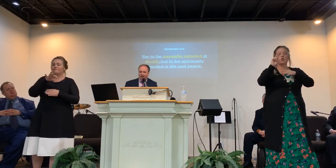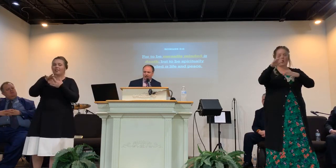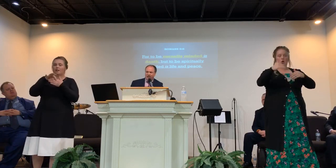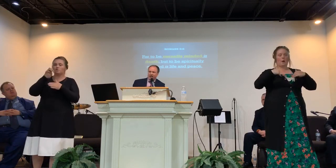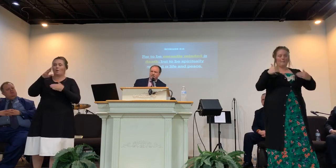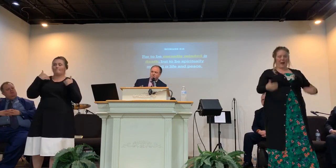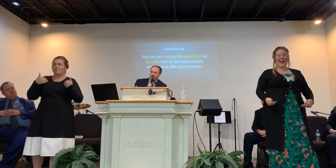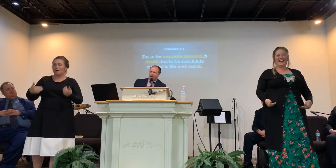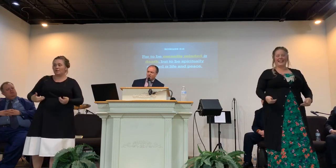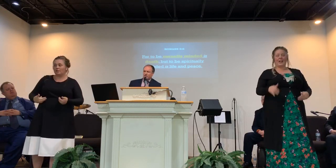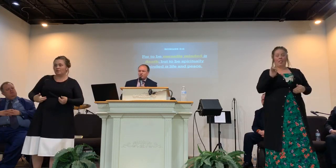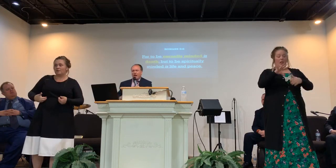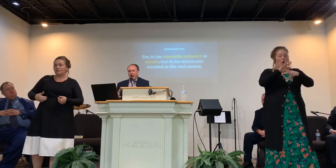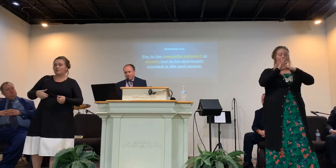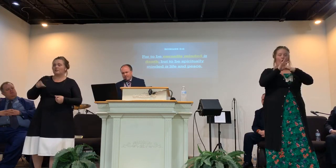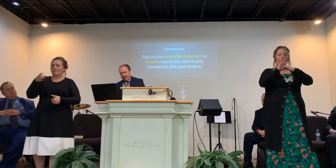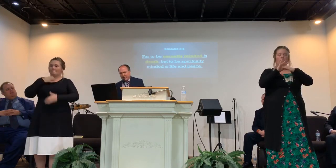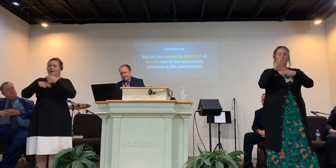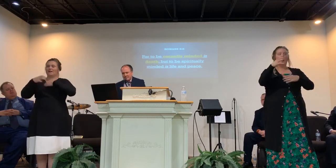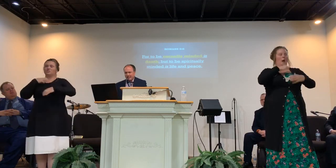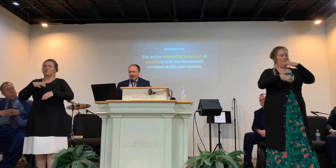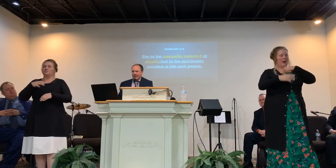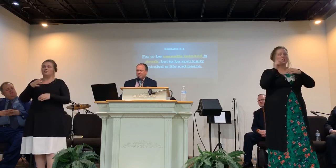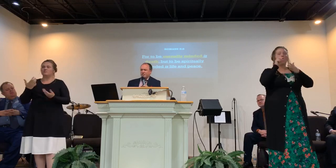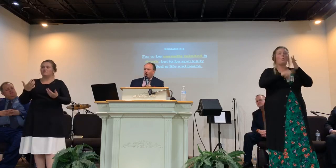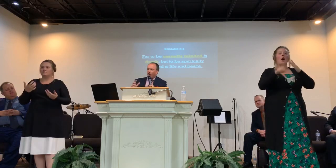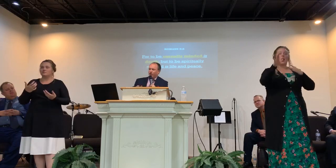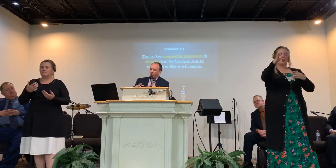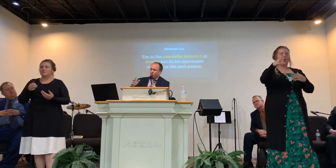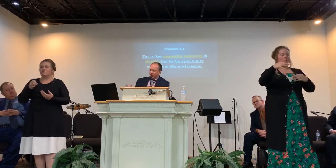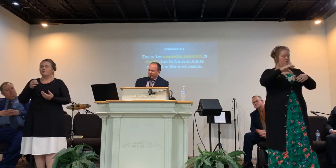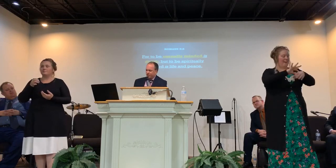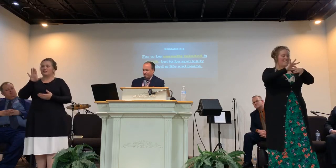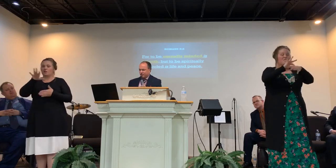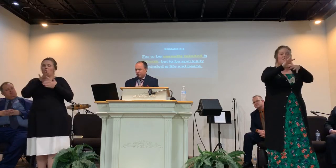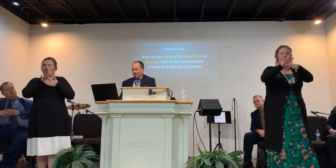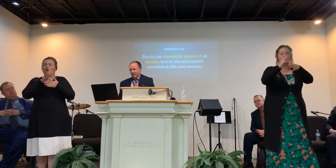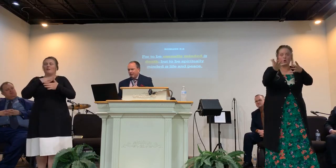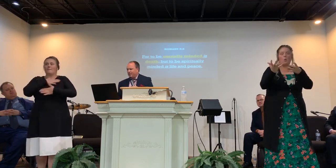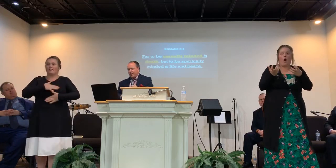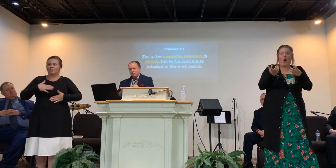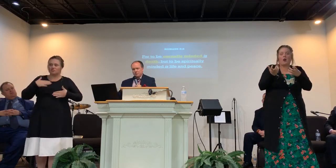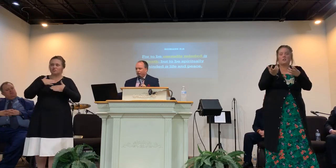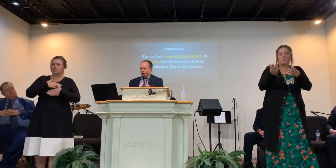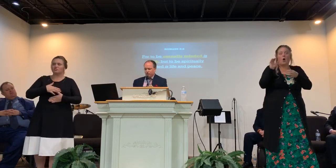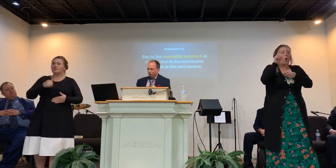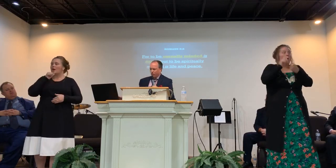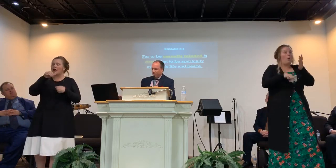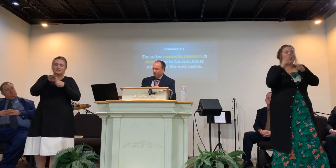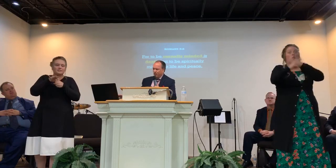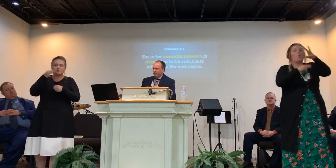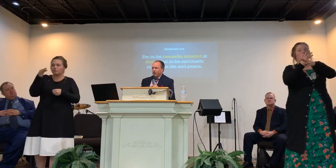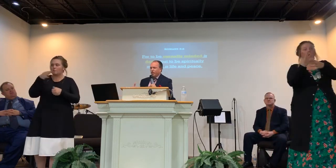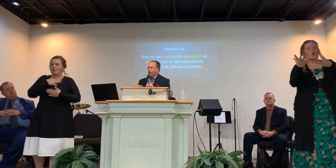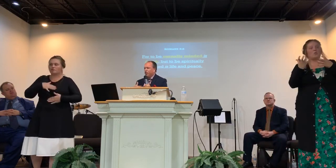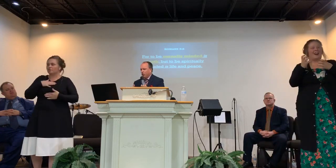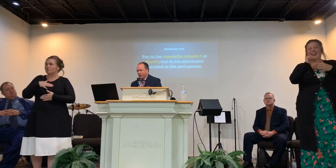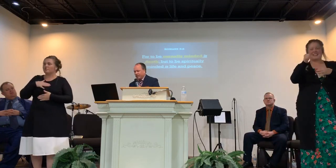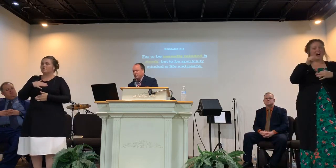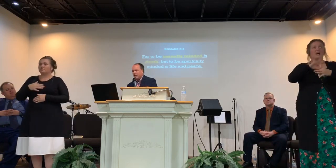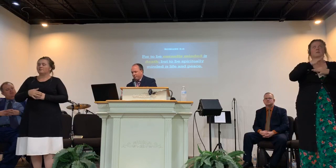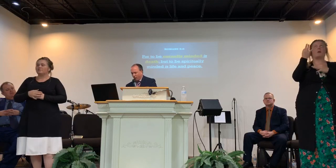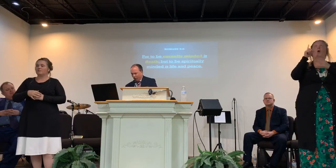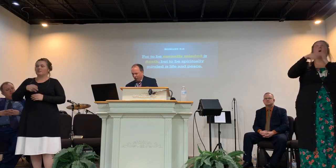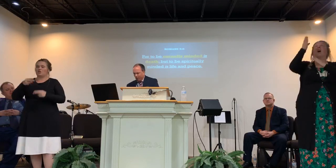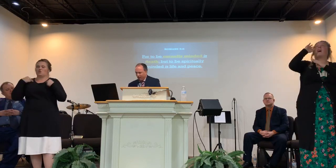body. Its passions or appetites, its carnal pleasures, not spiritual, merely